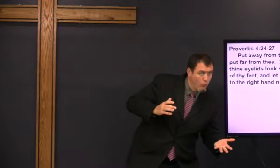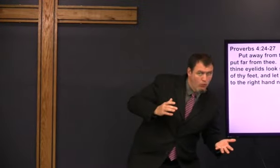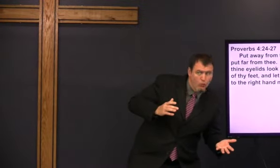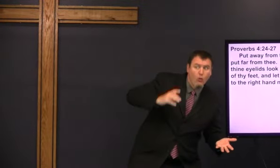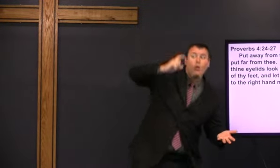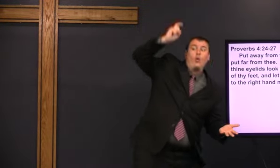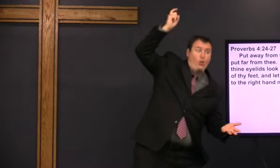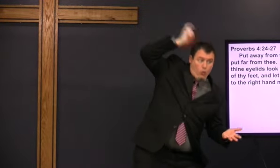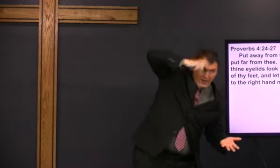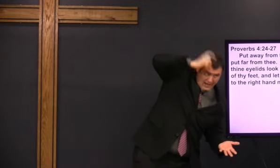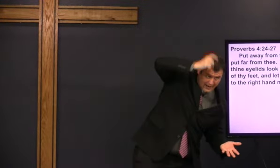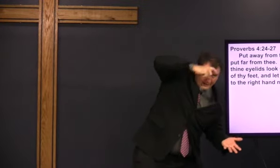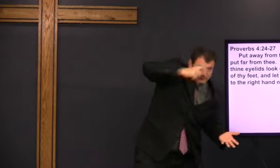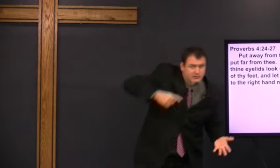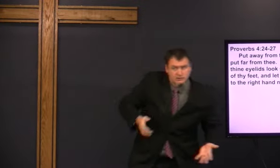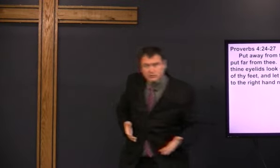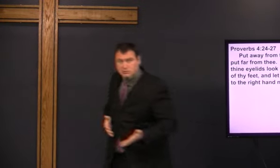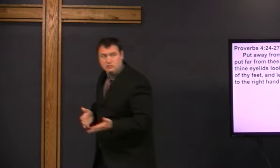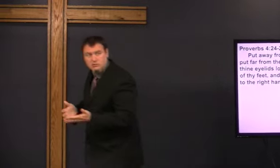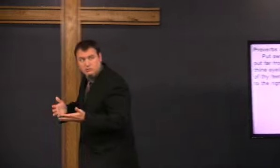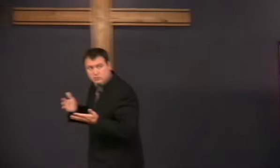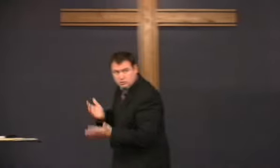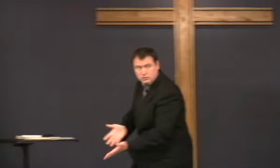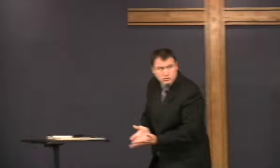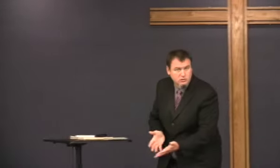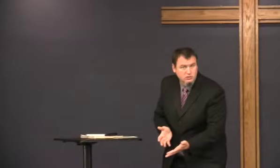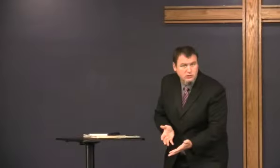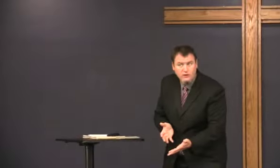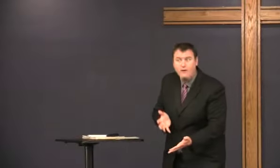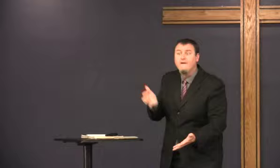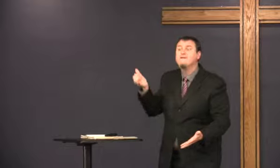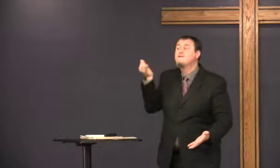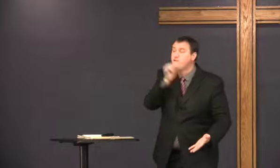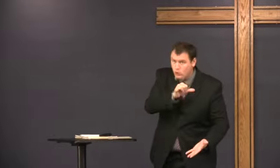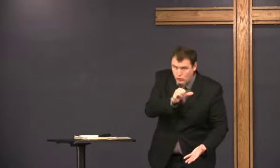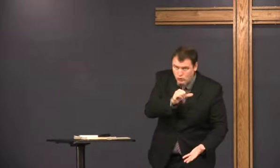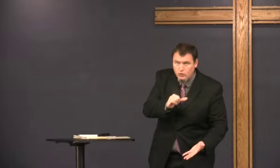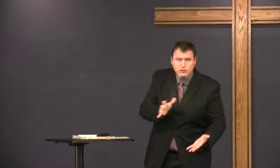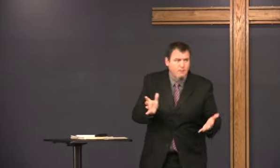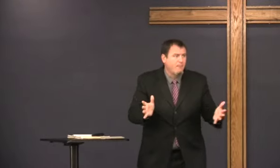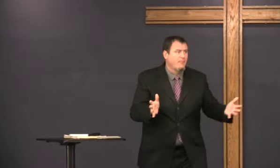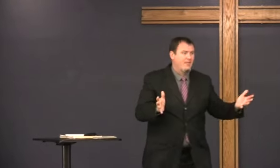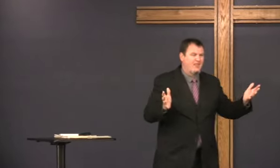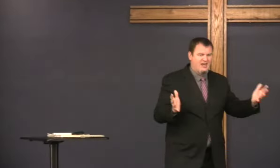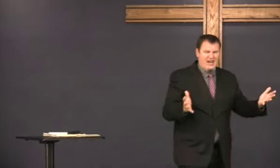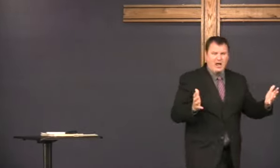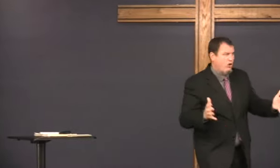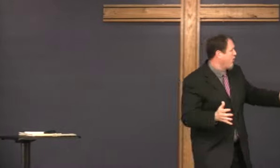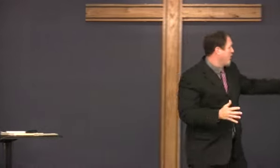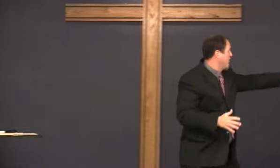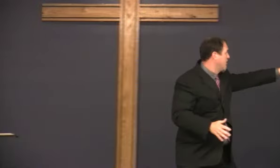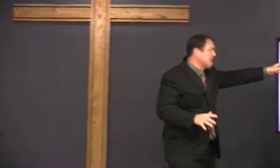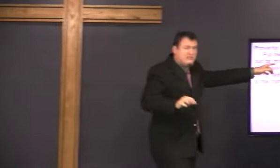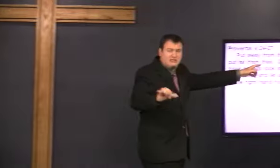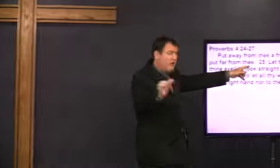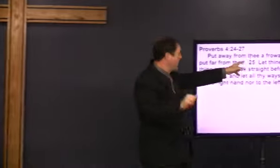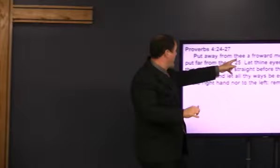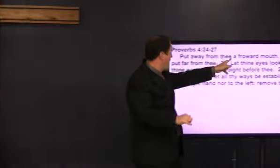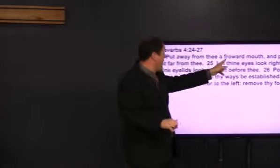and here's the wise way. The fool versus the wise.